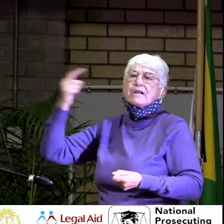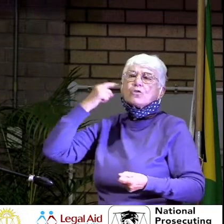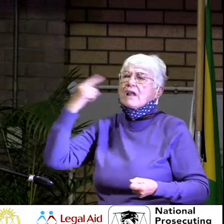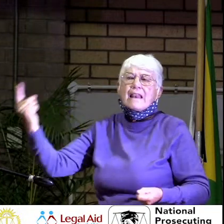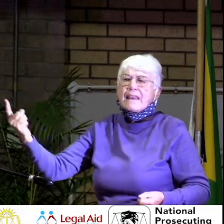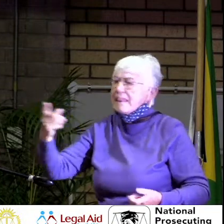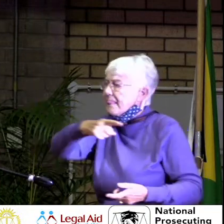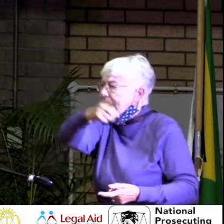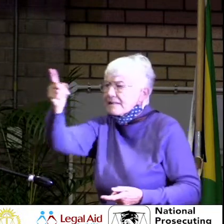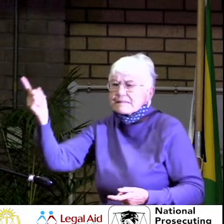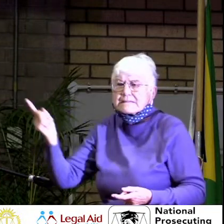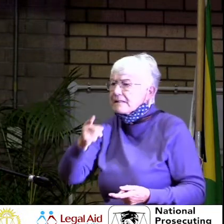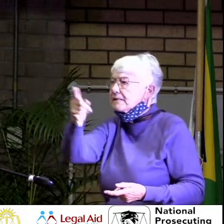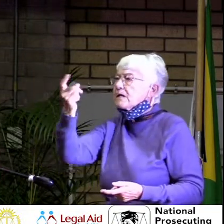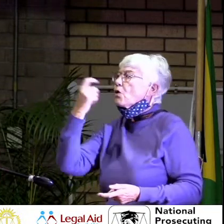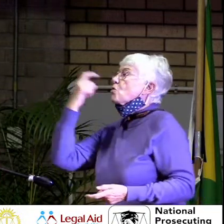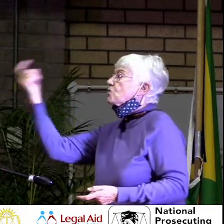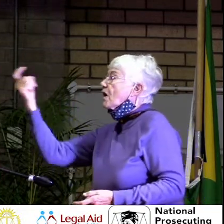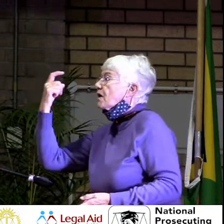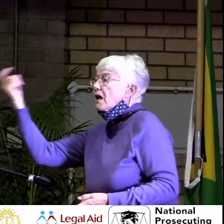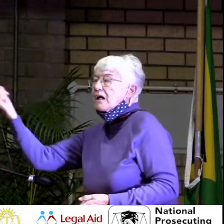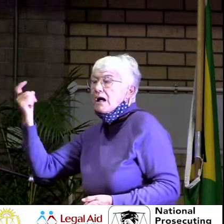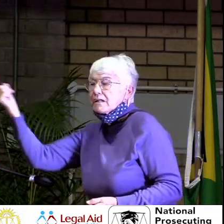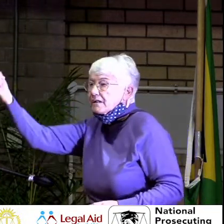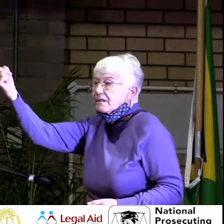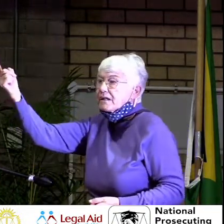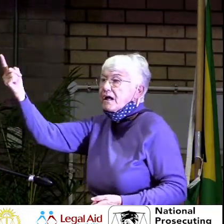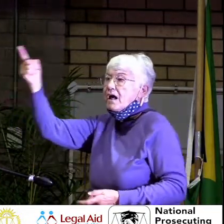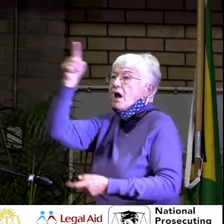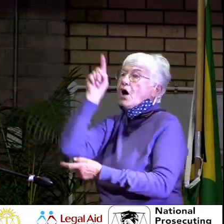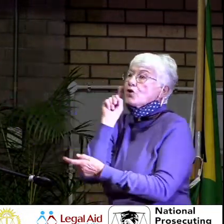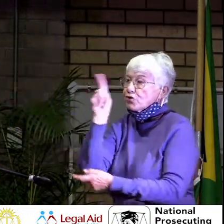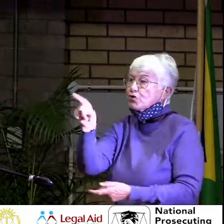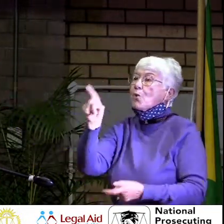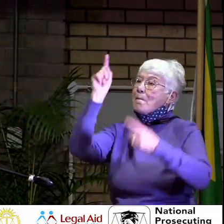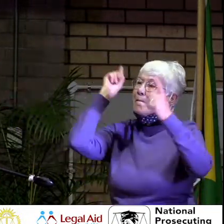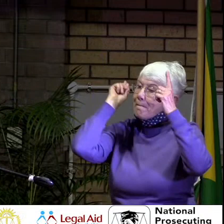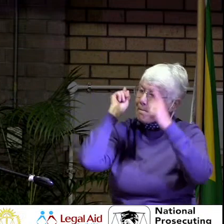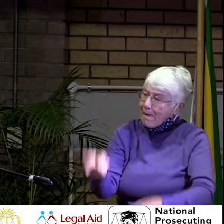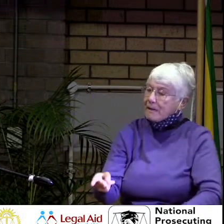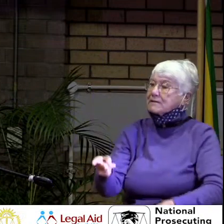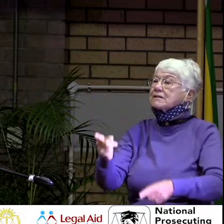seriously, then you must report it so that we can take it up.